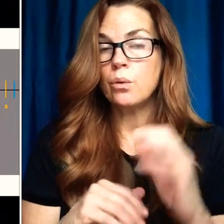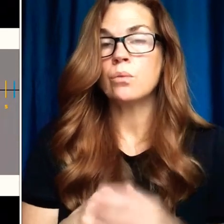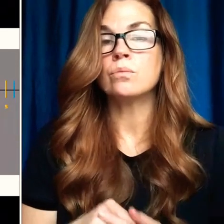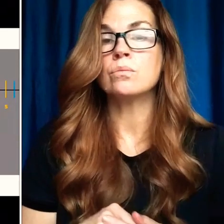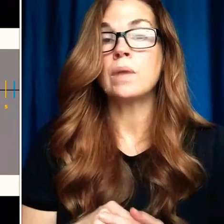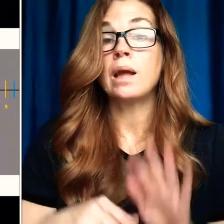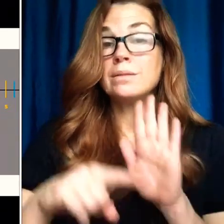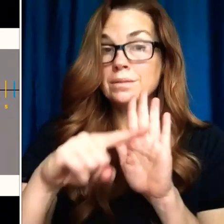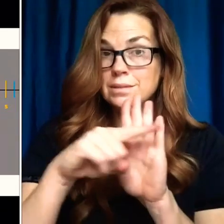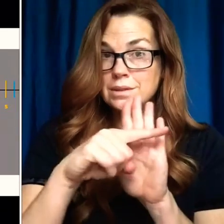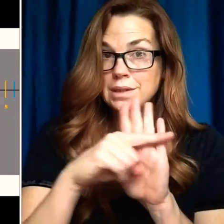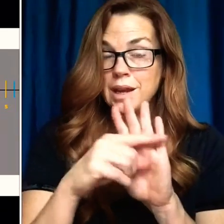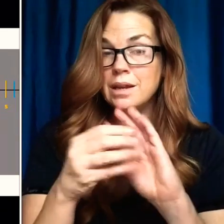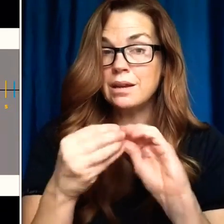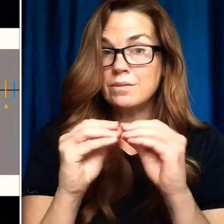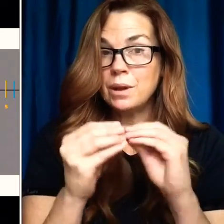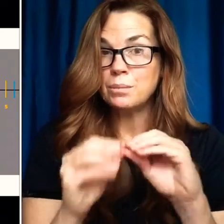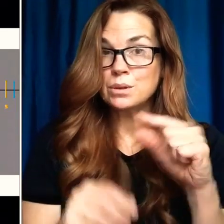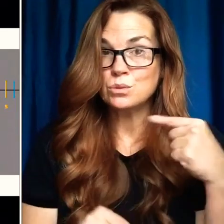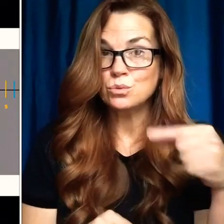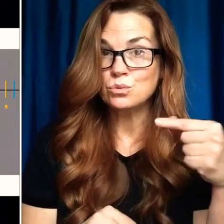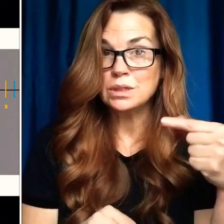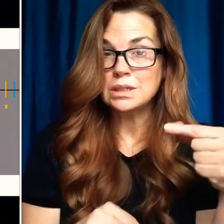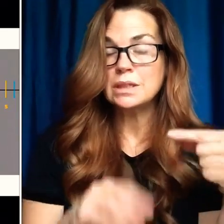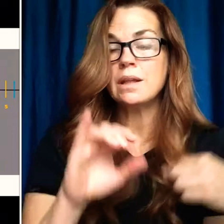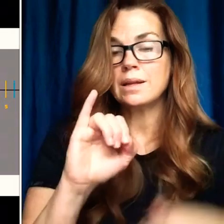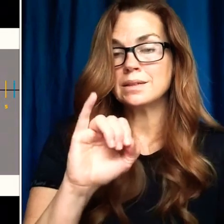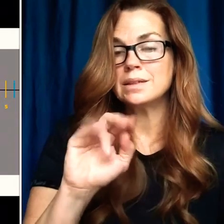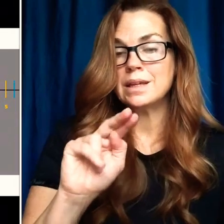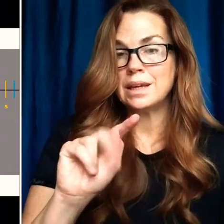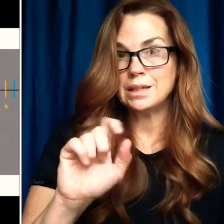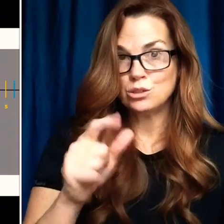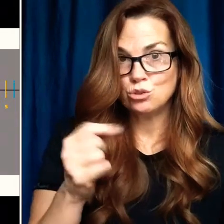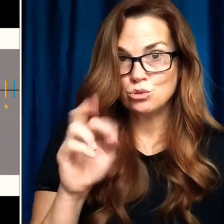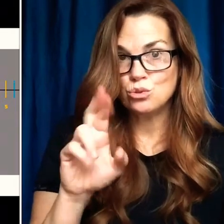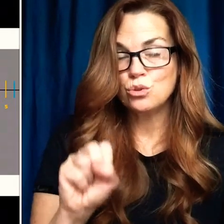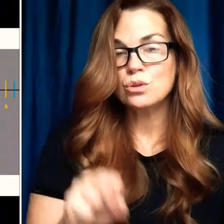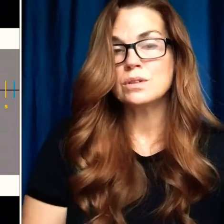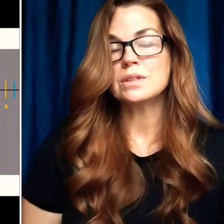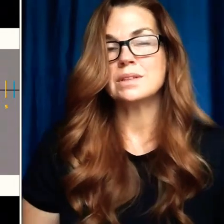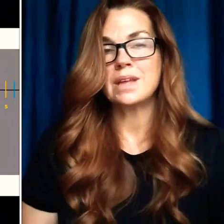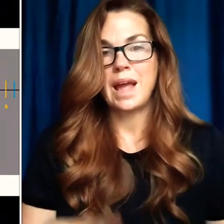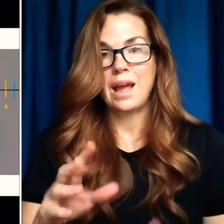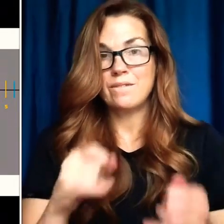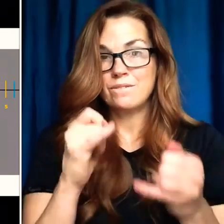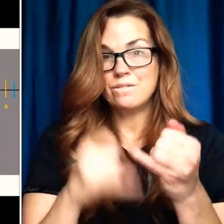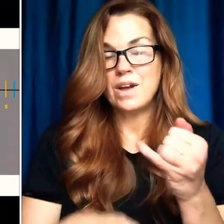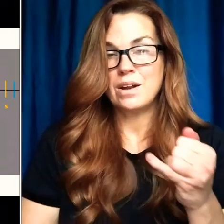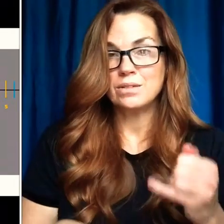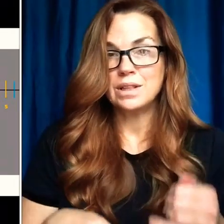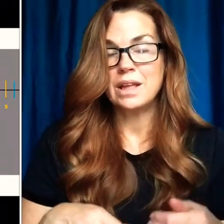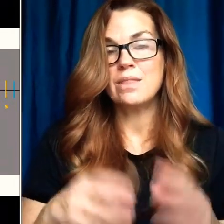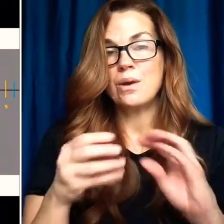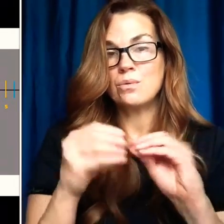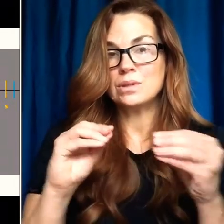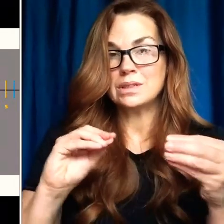make integers. And now finally, those numbers or values that fall in between them